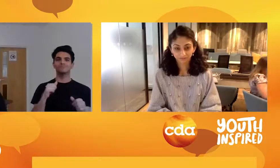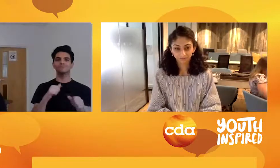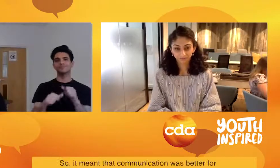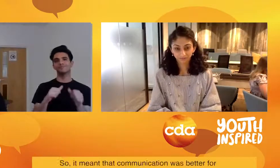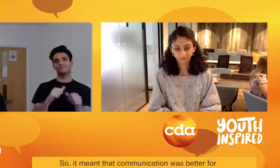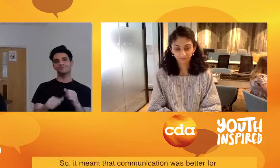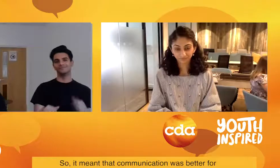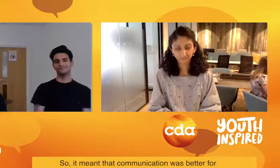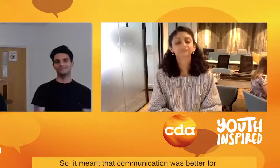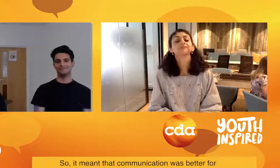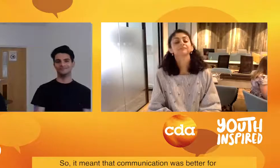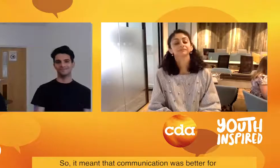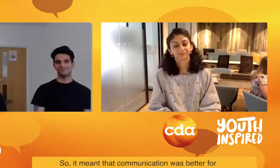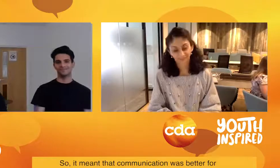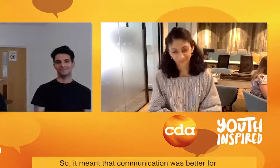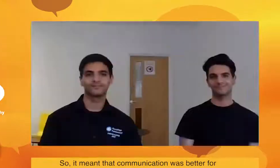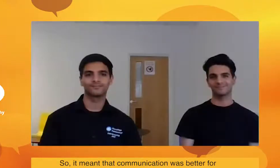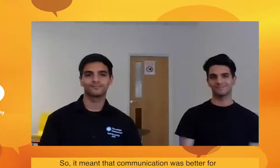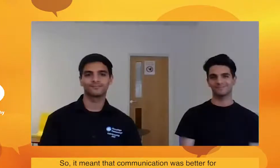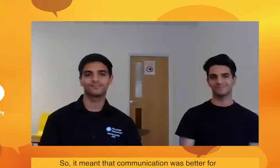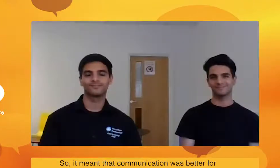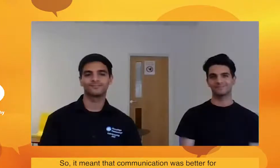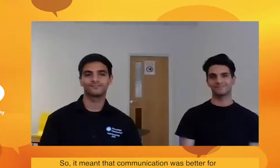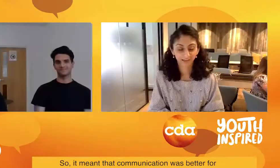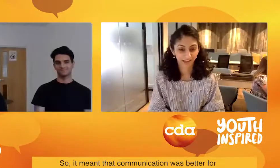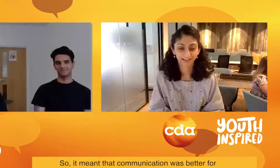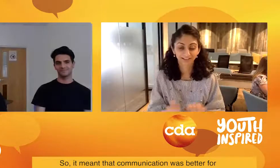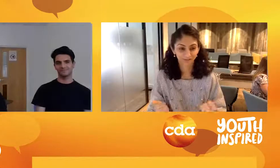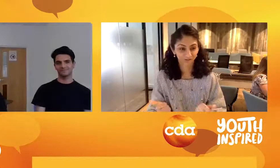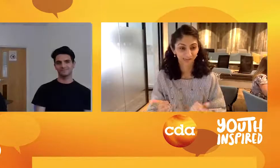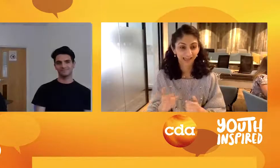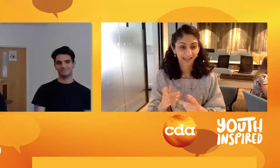So it meant that communication was better for us.